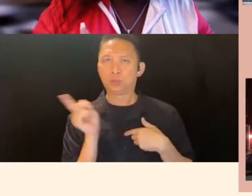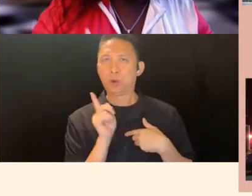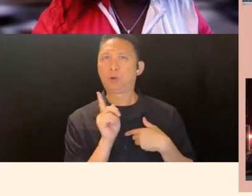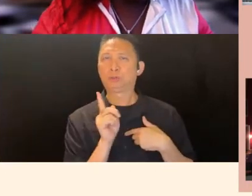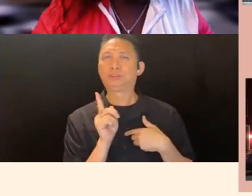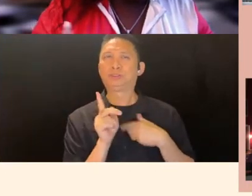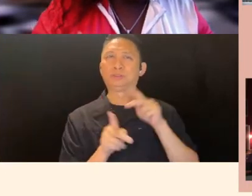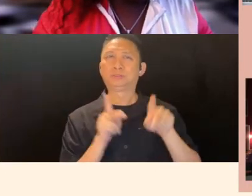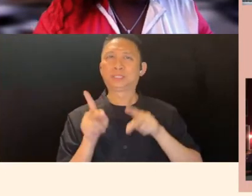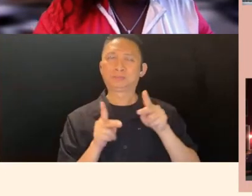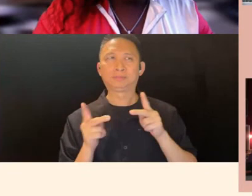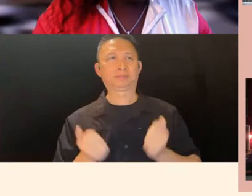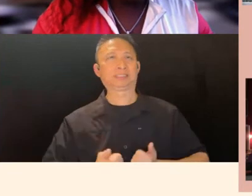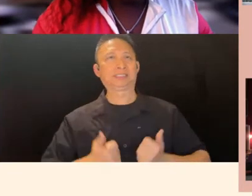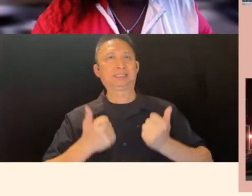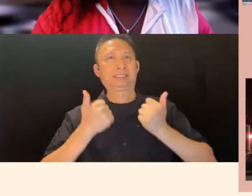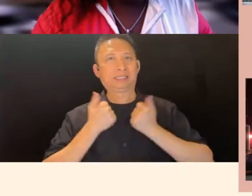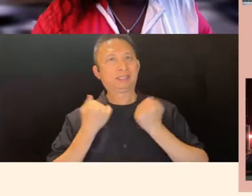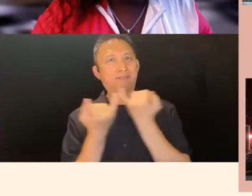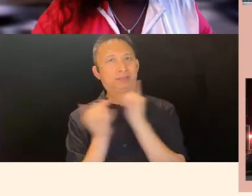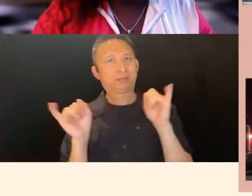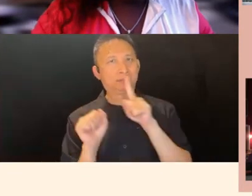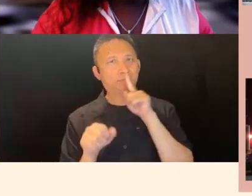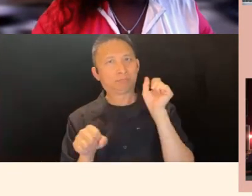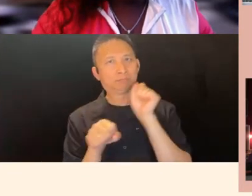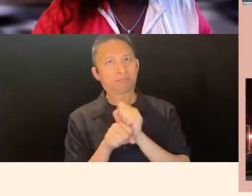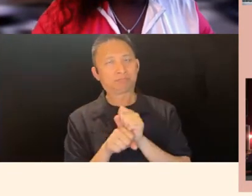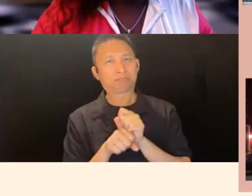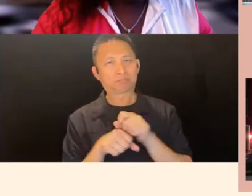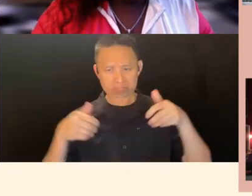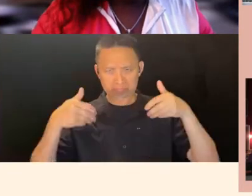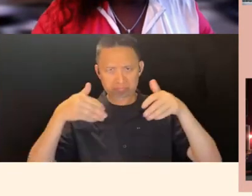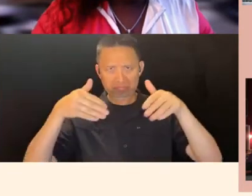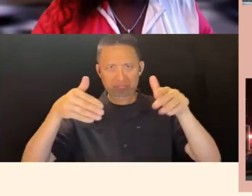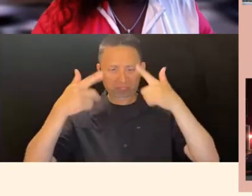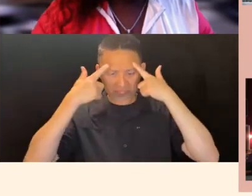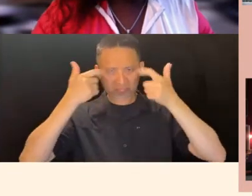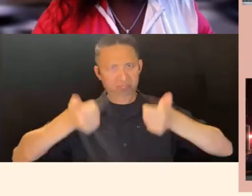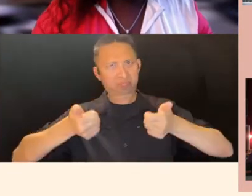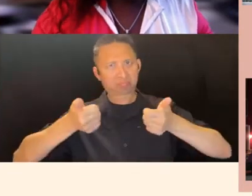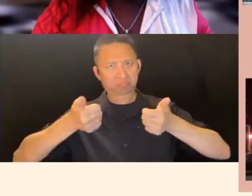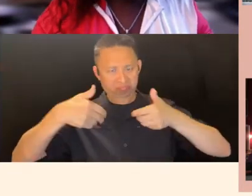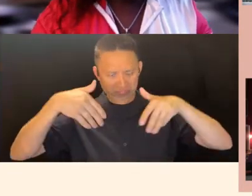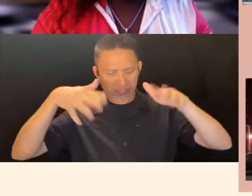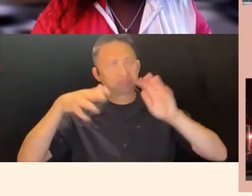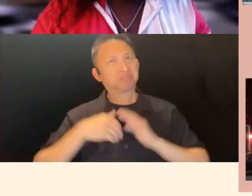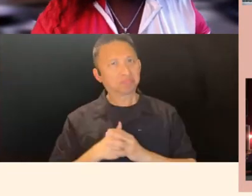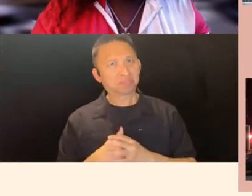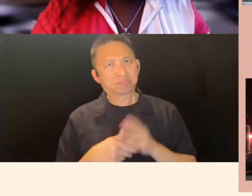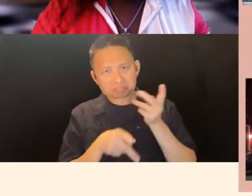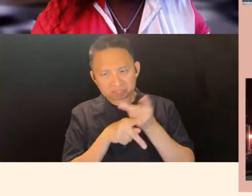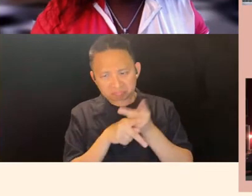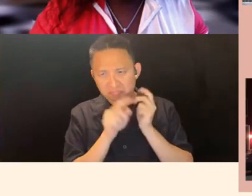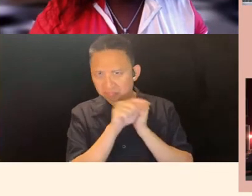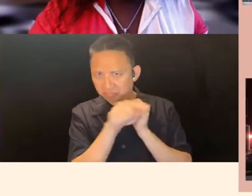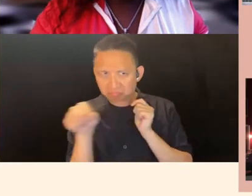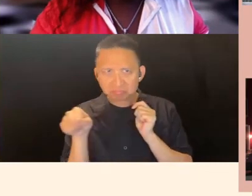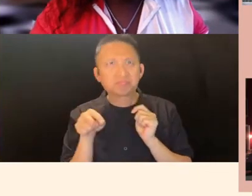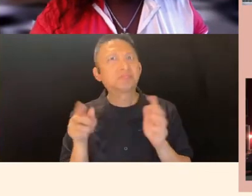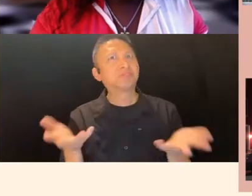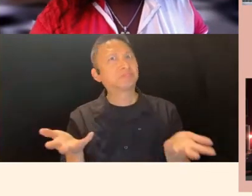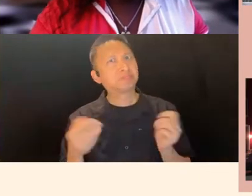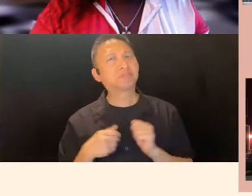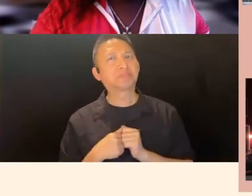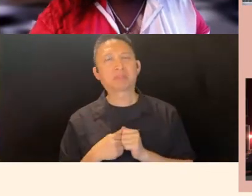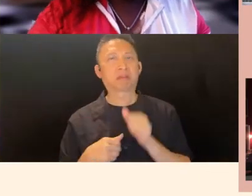experience what it's like living on your own and being able to do for yourself while also still having the aspect